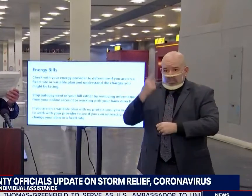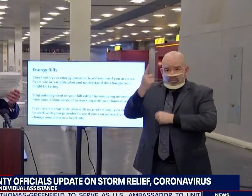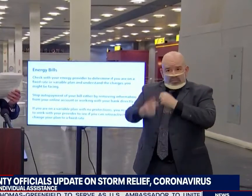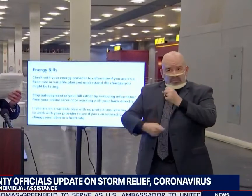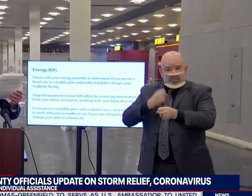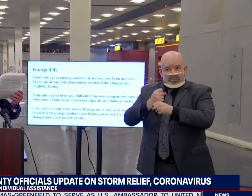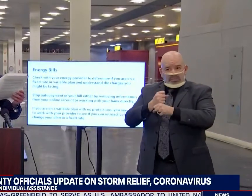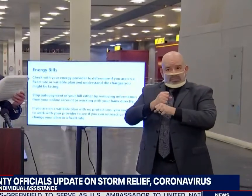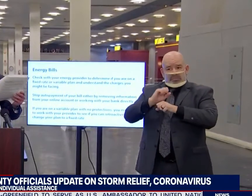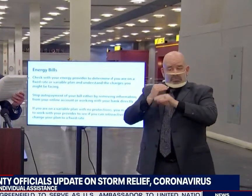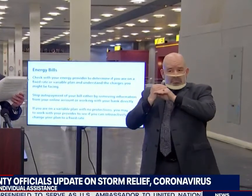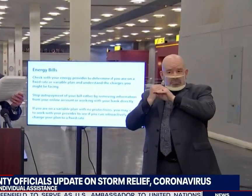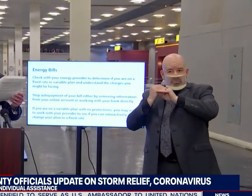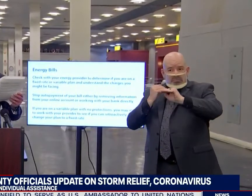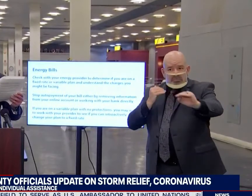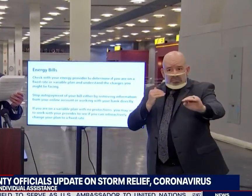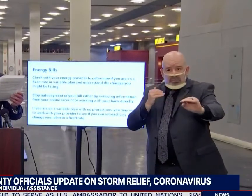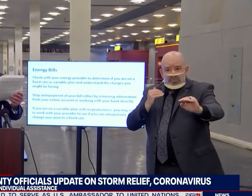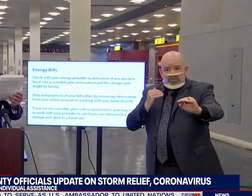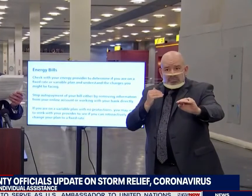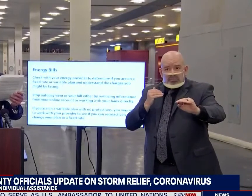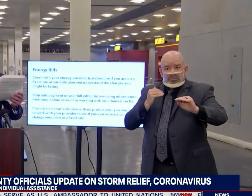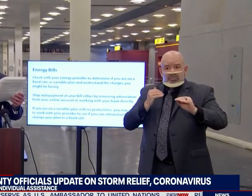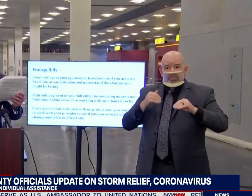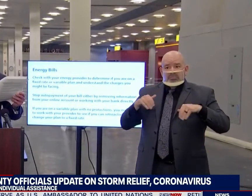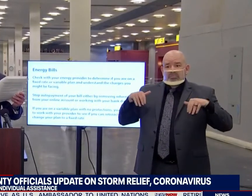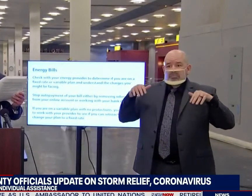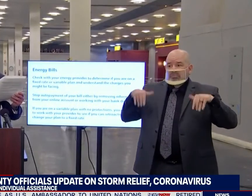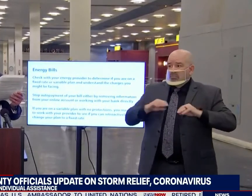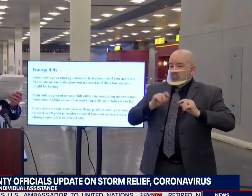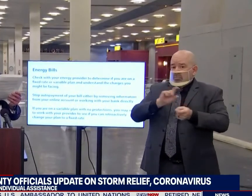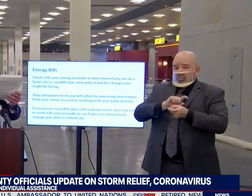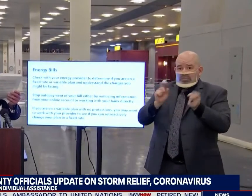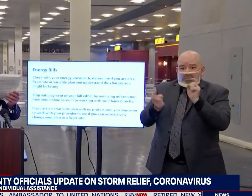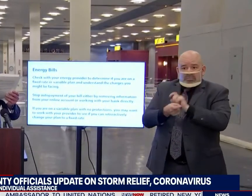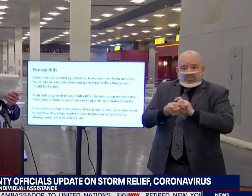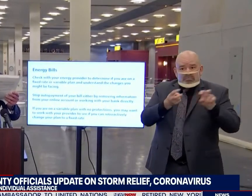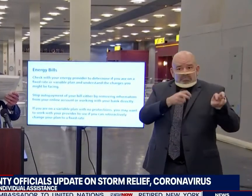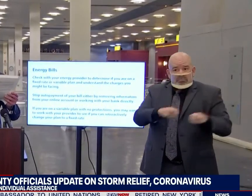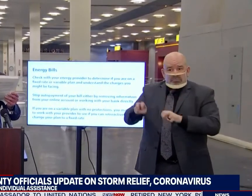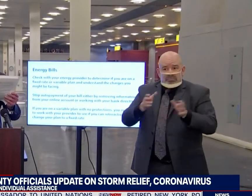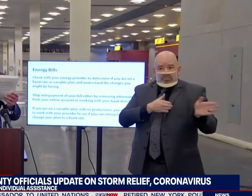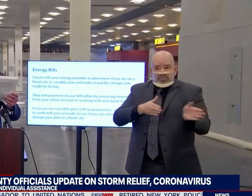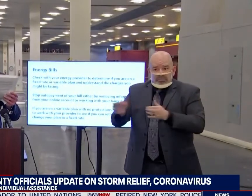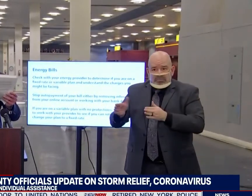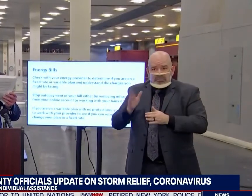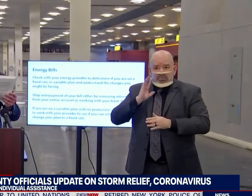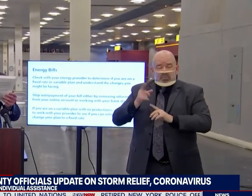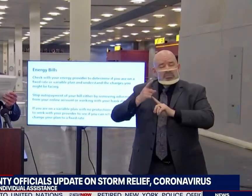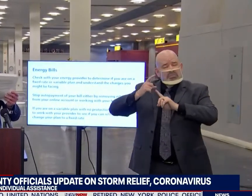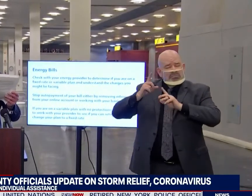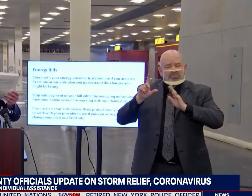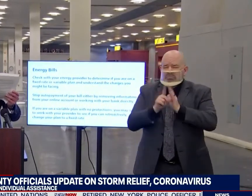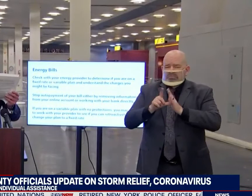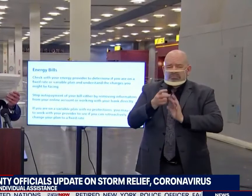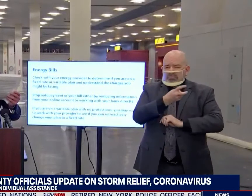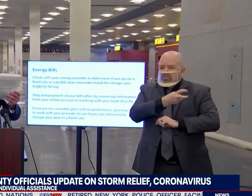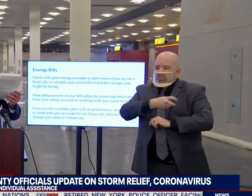you. They're allowed under this crummy regulatory scheme Texas came up with to move you to a high profit for